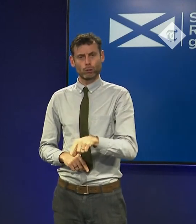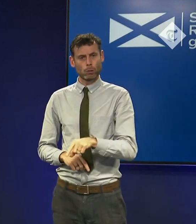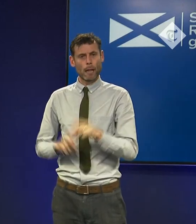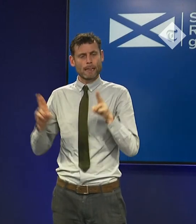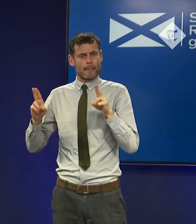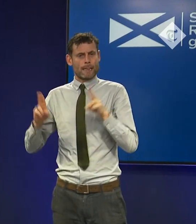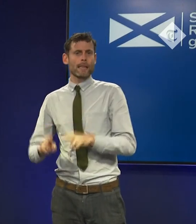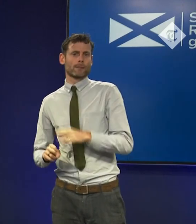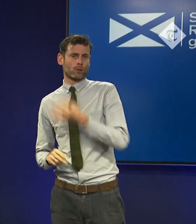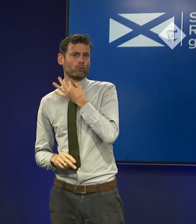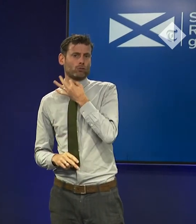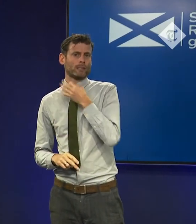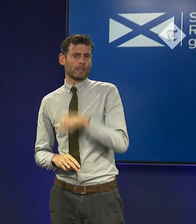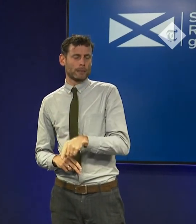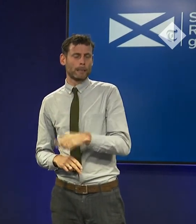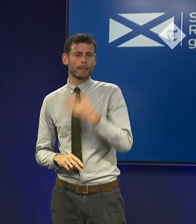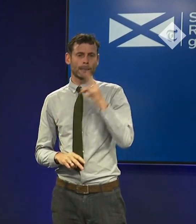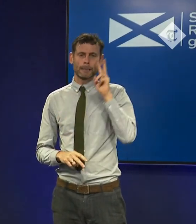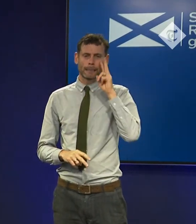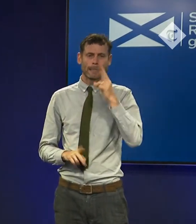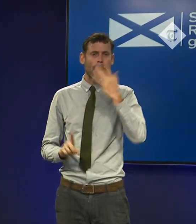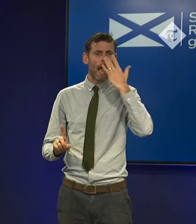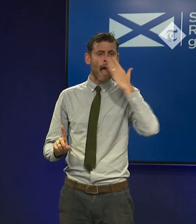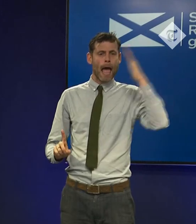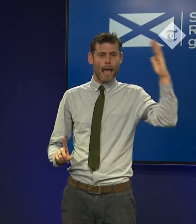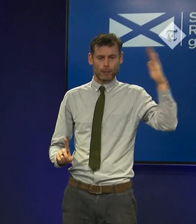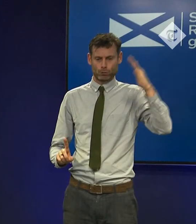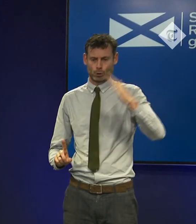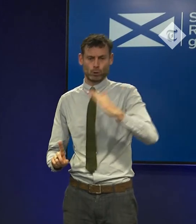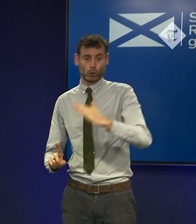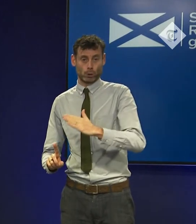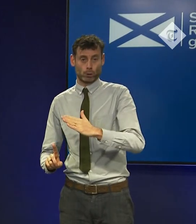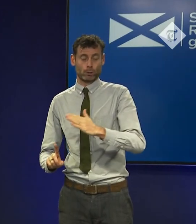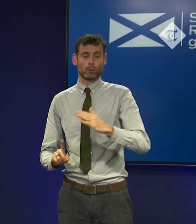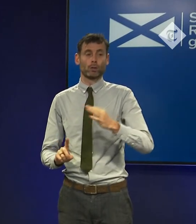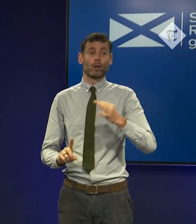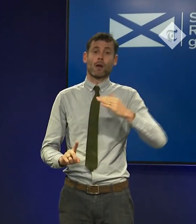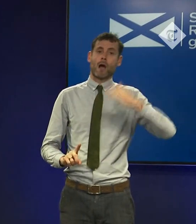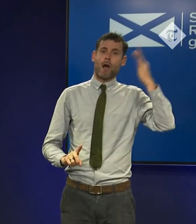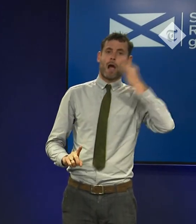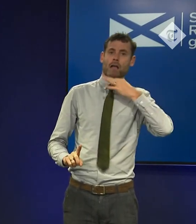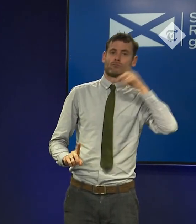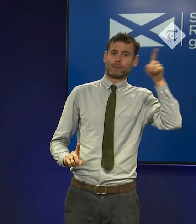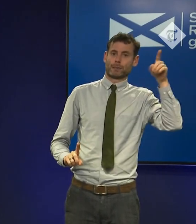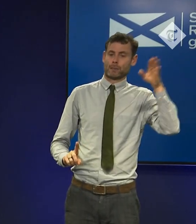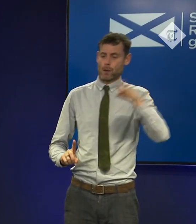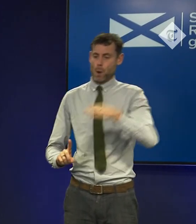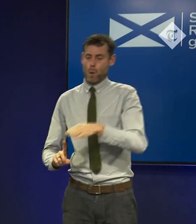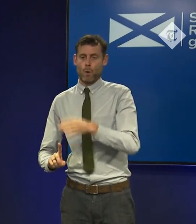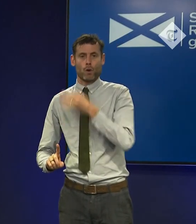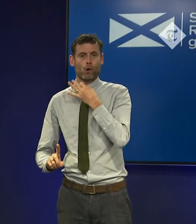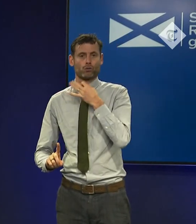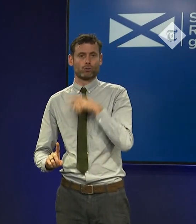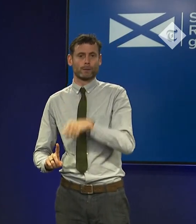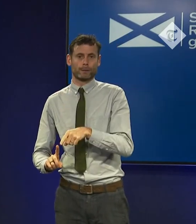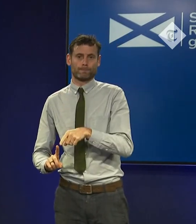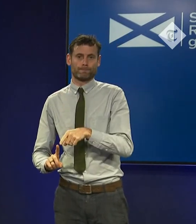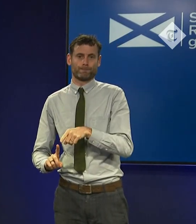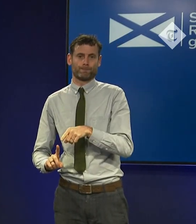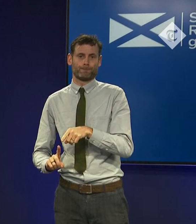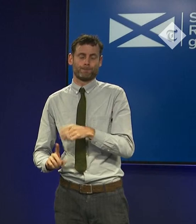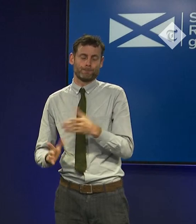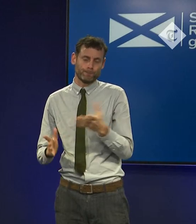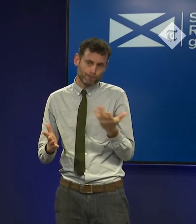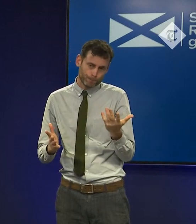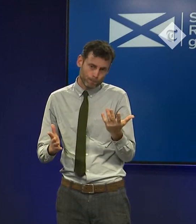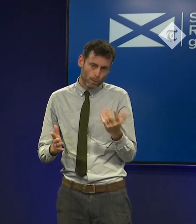infected by the virus. And as you go down the age groups to the younger age groups, the severe effects are much less frequent. There's nothing to suggest with